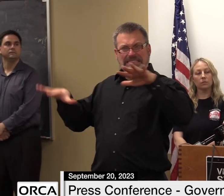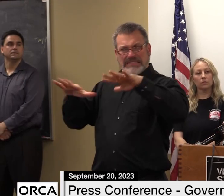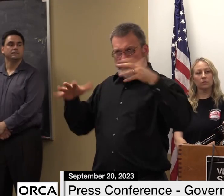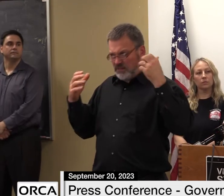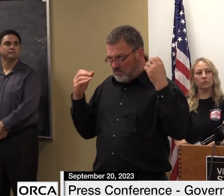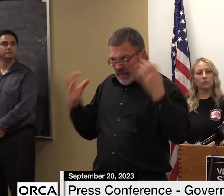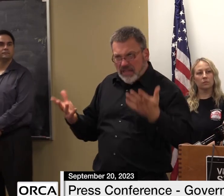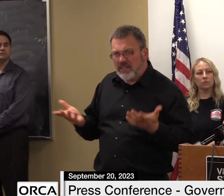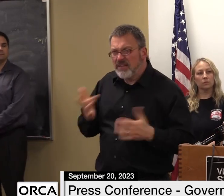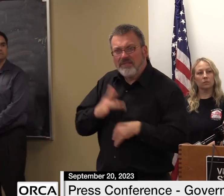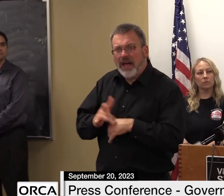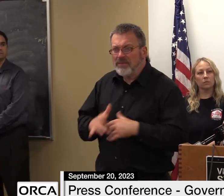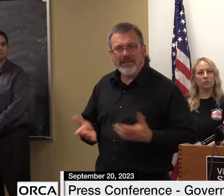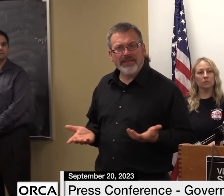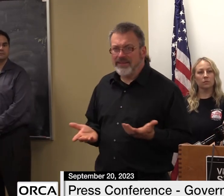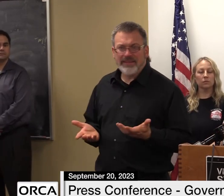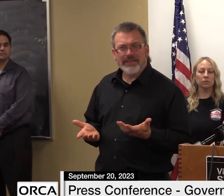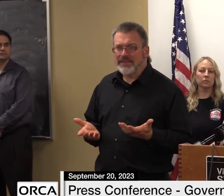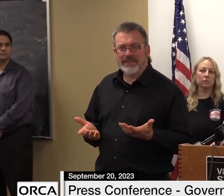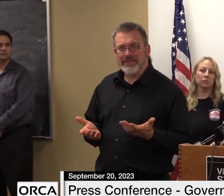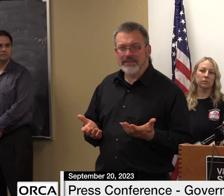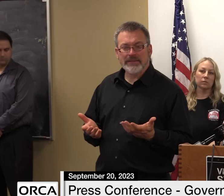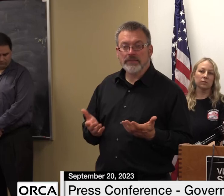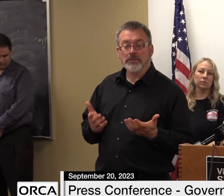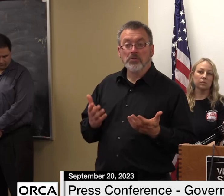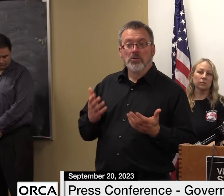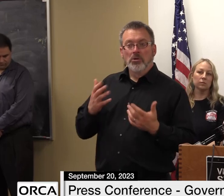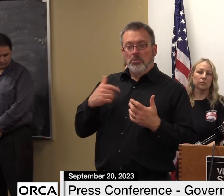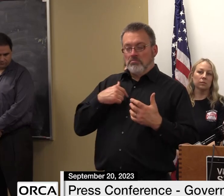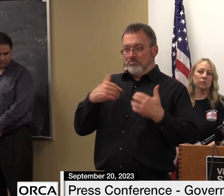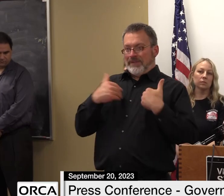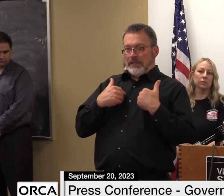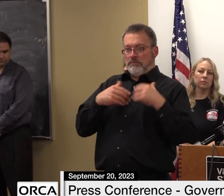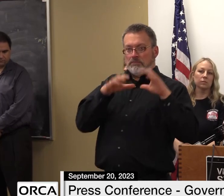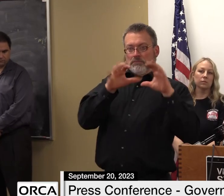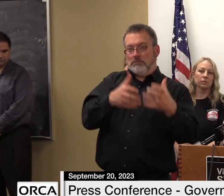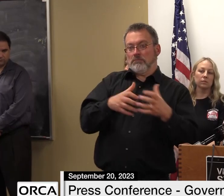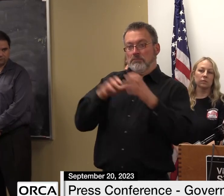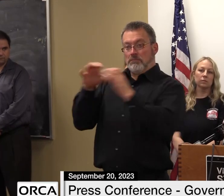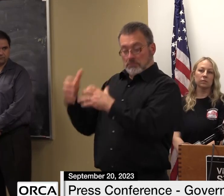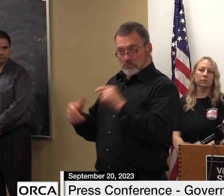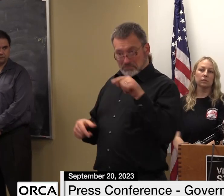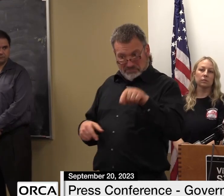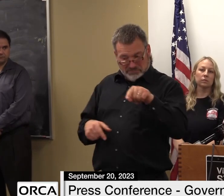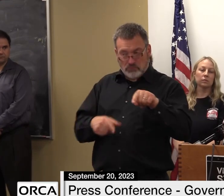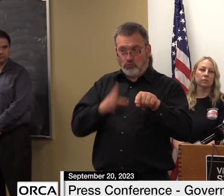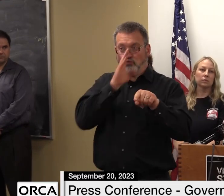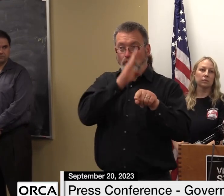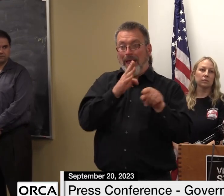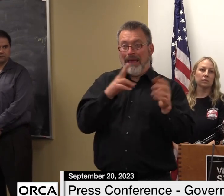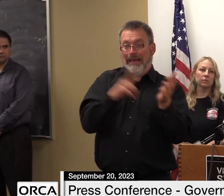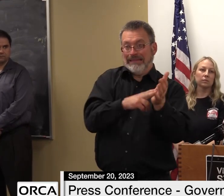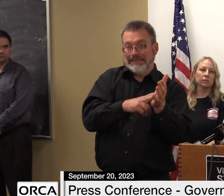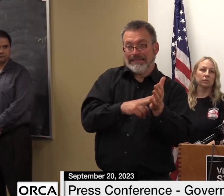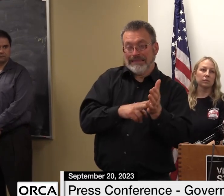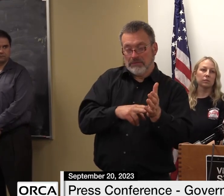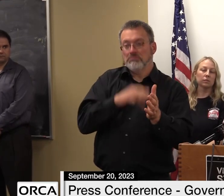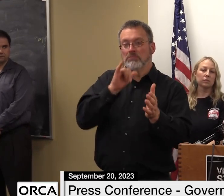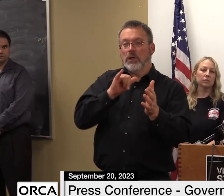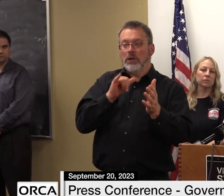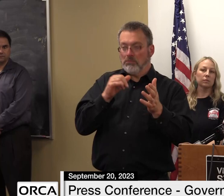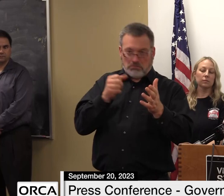individuals, and we have two categories: people who we're looking at for providing directly. So, find an apartment, put them in that apartment.